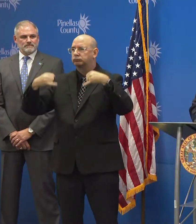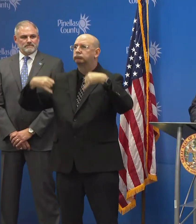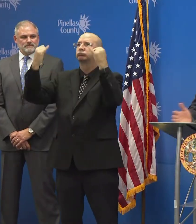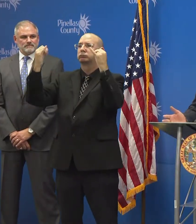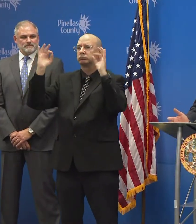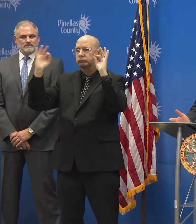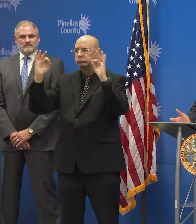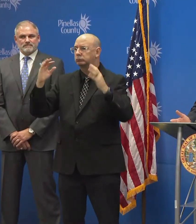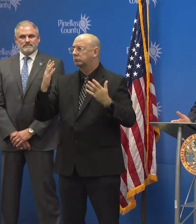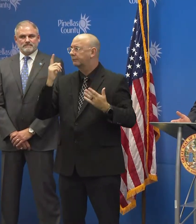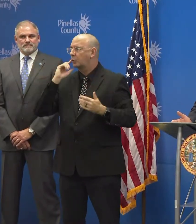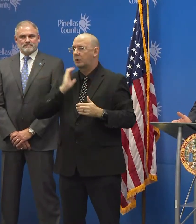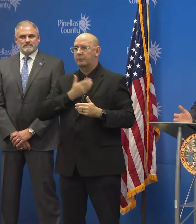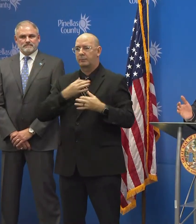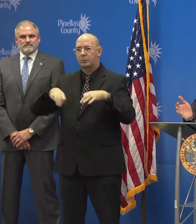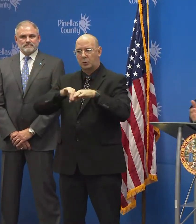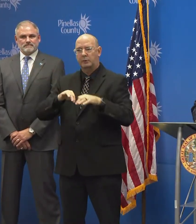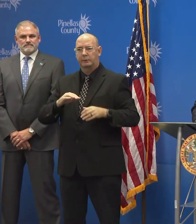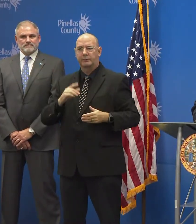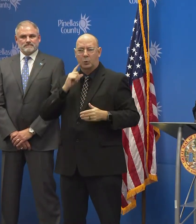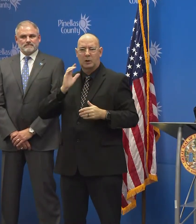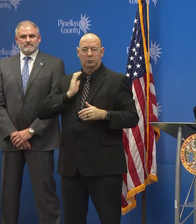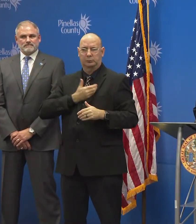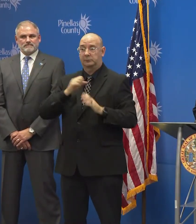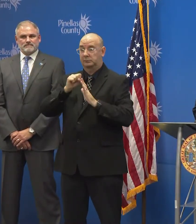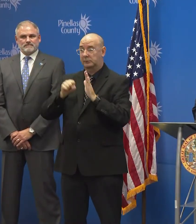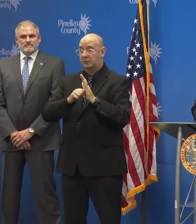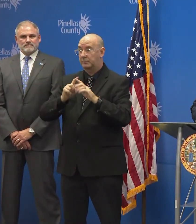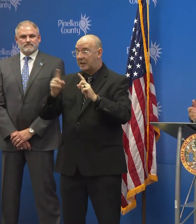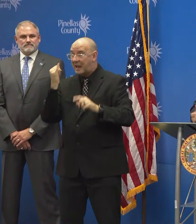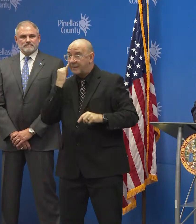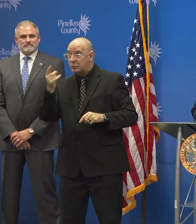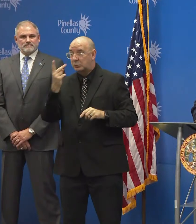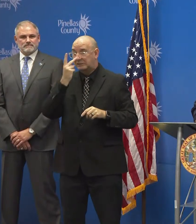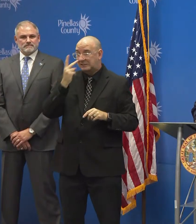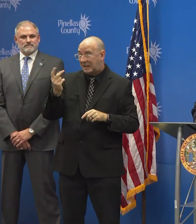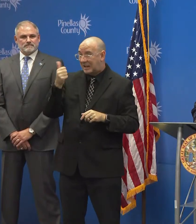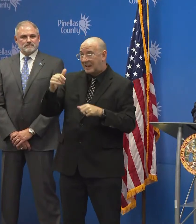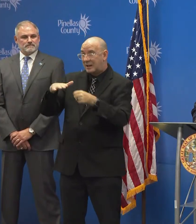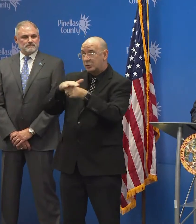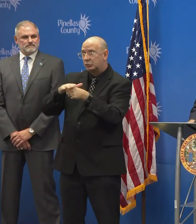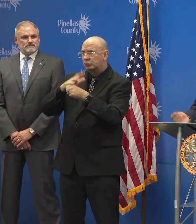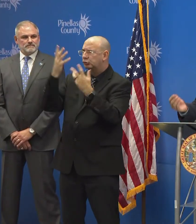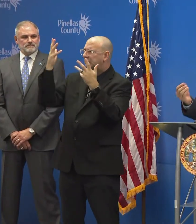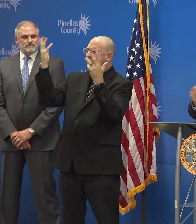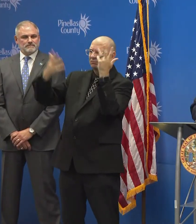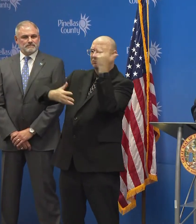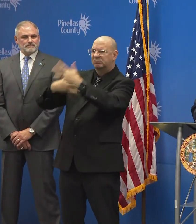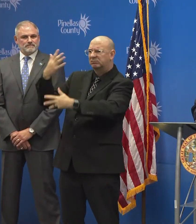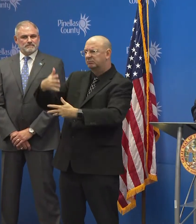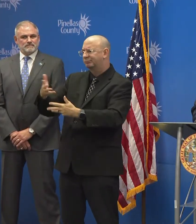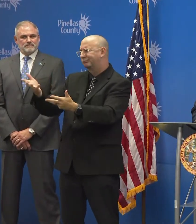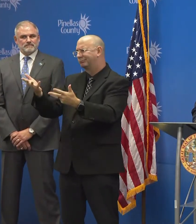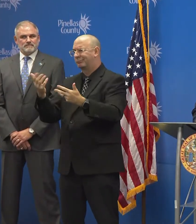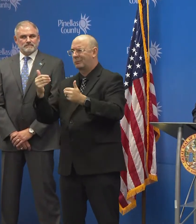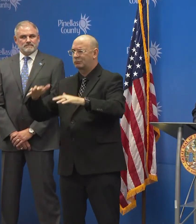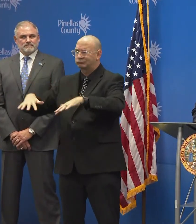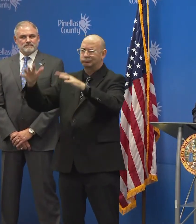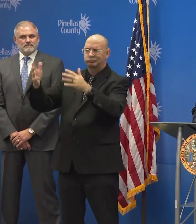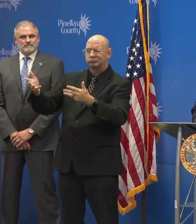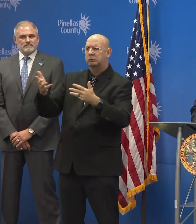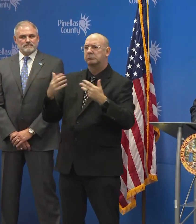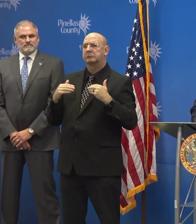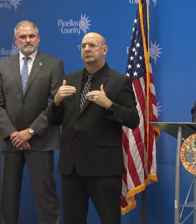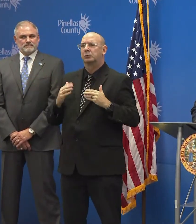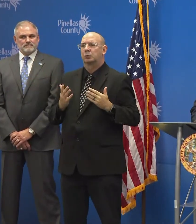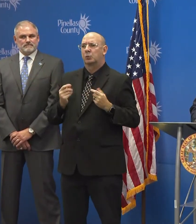as you see the storm come in, particularly in areas where there's a lot of trees and other things like that, you're going to see trees down. You're going to see